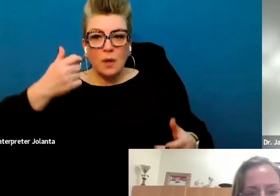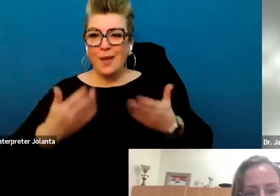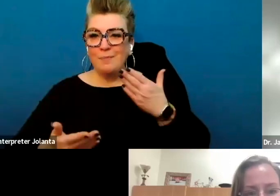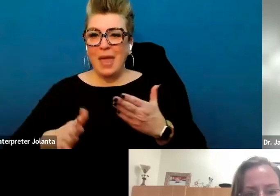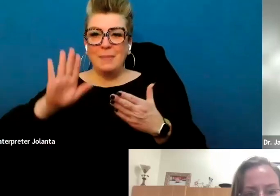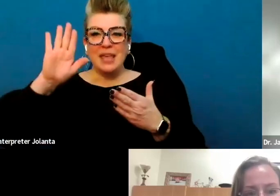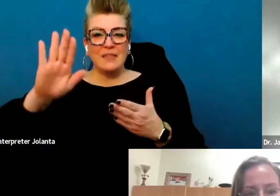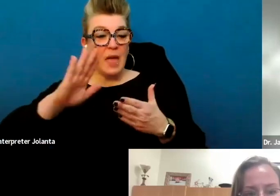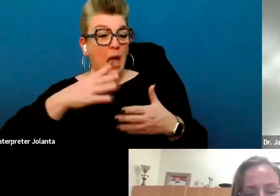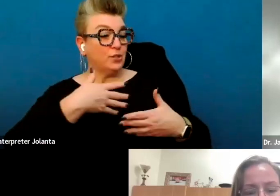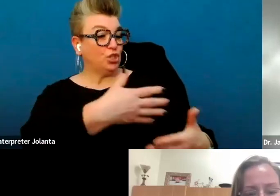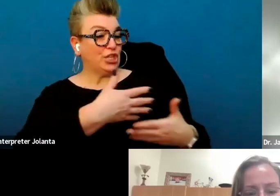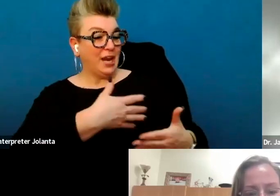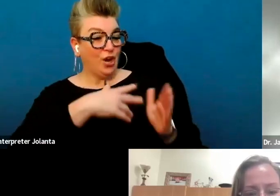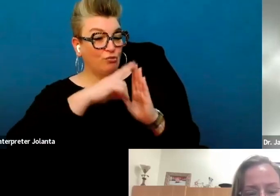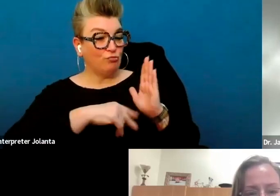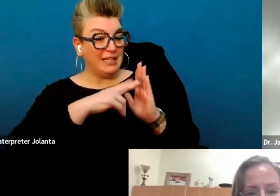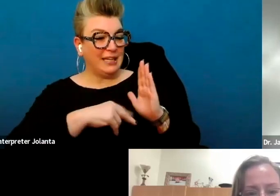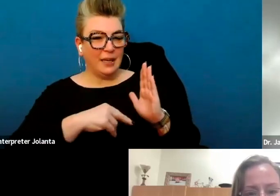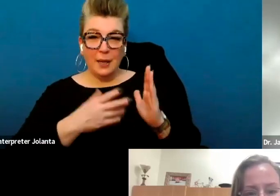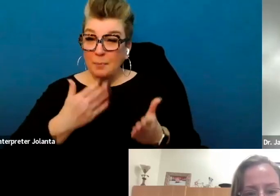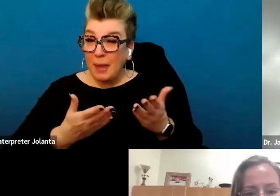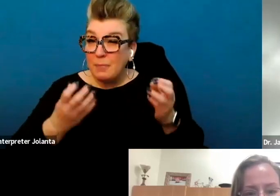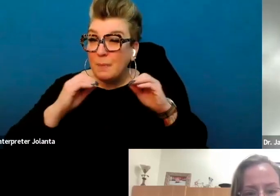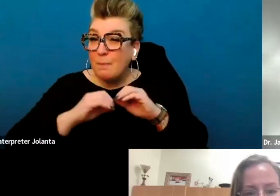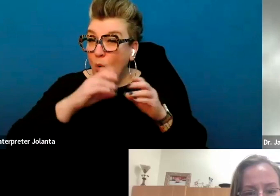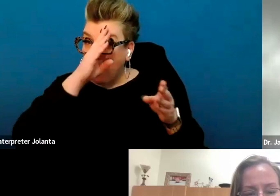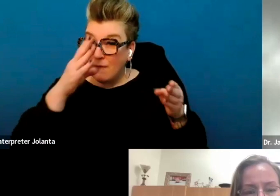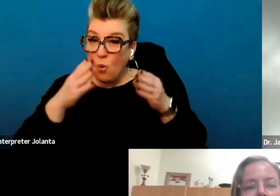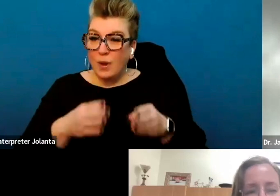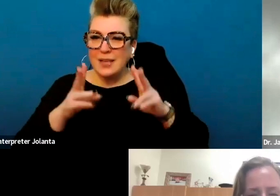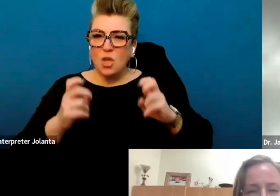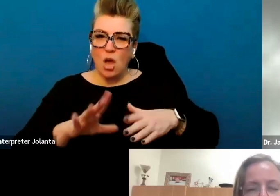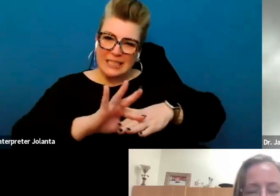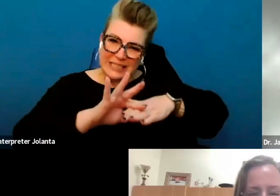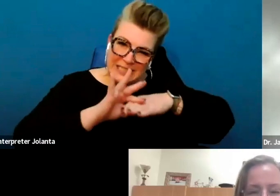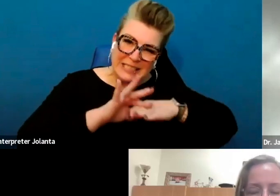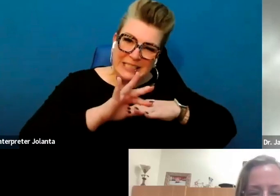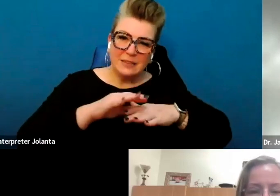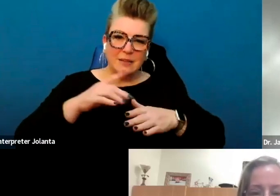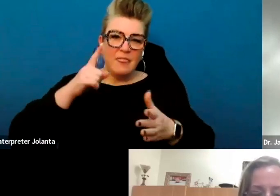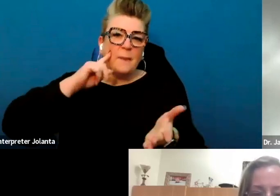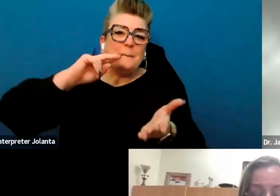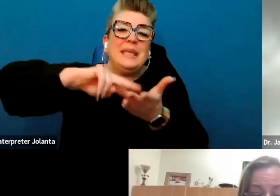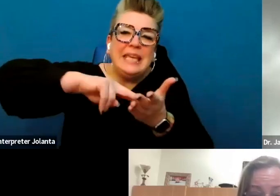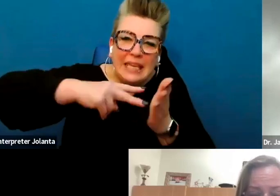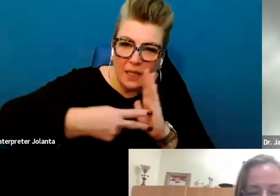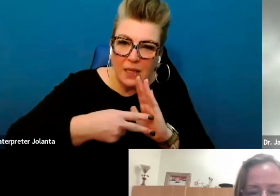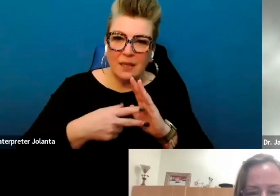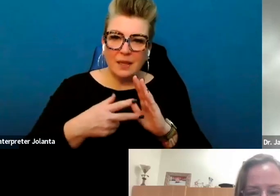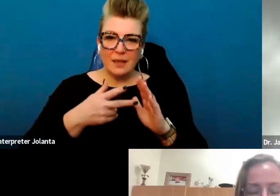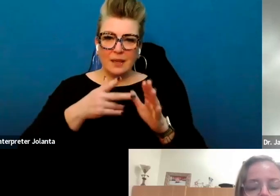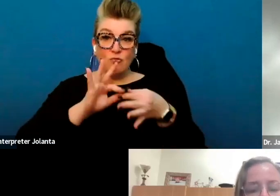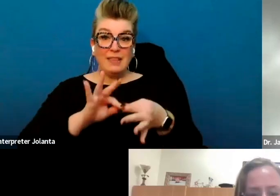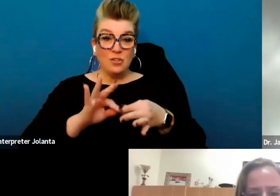shared reading practices should focus more on maybe the meaning. So the relationship